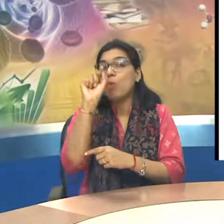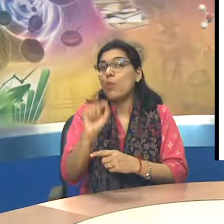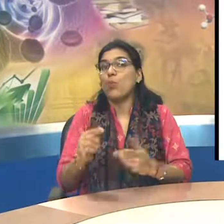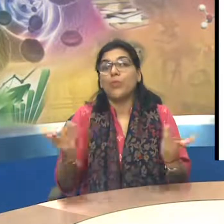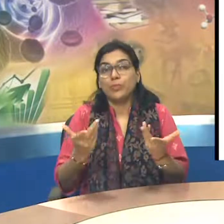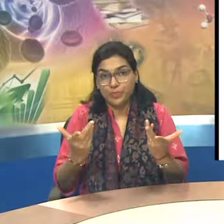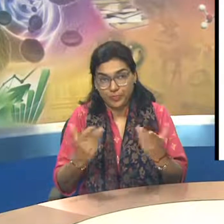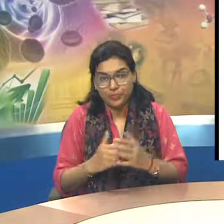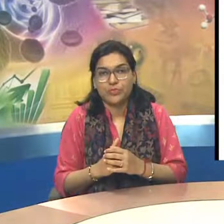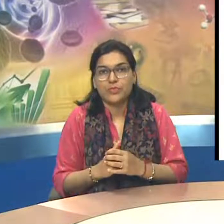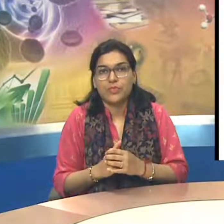feedback.